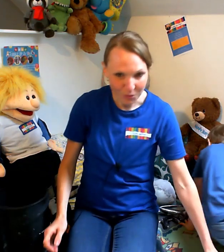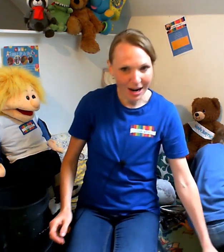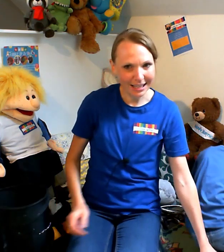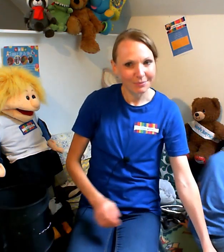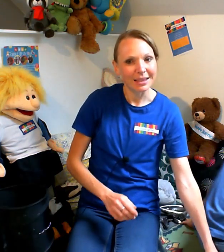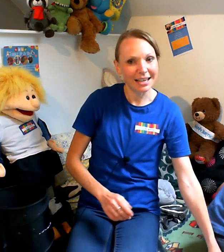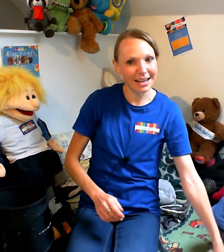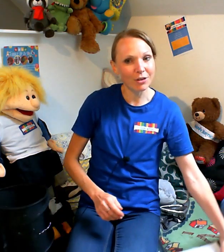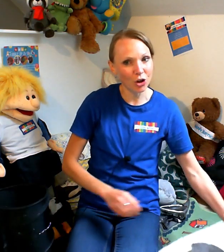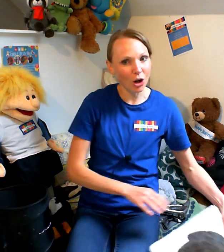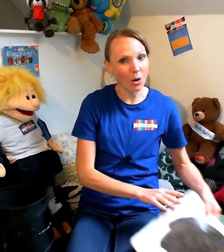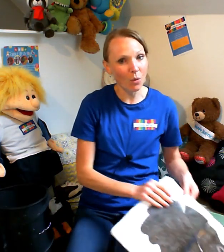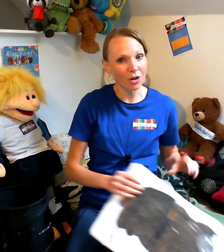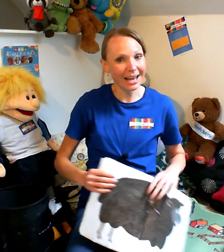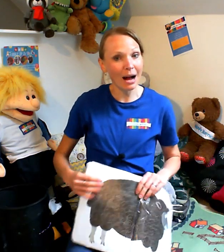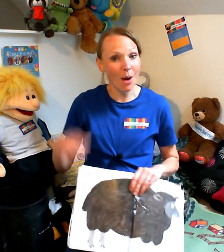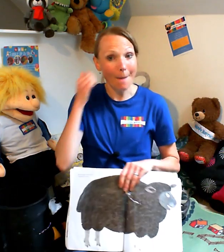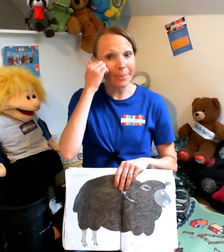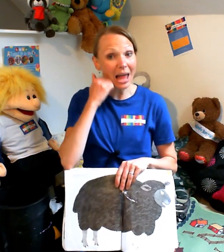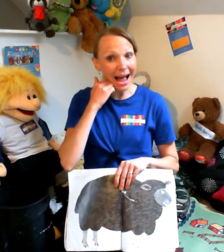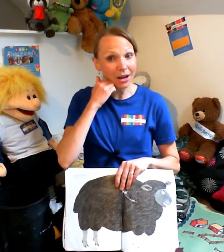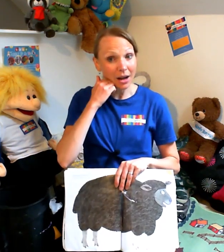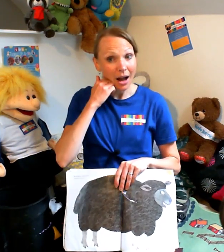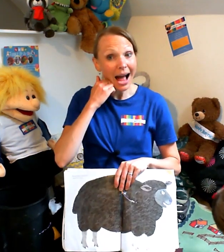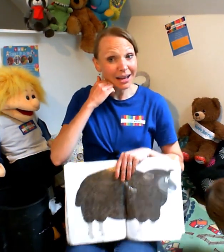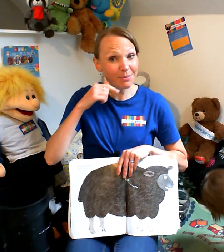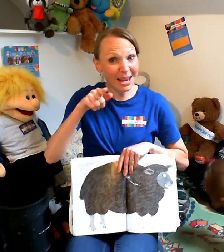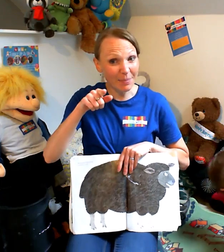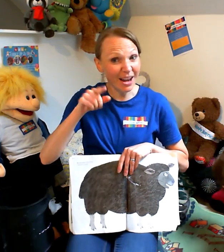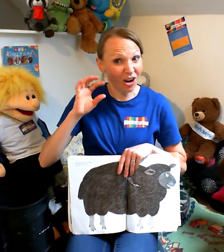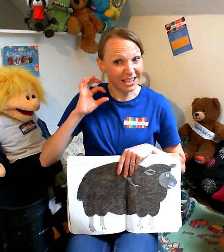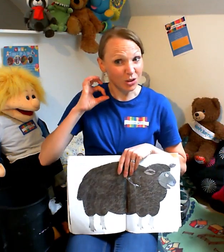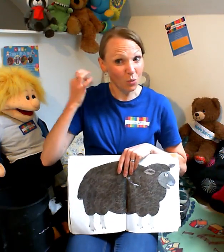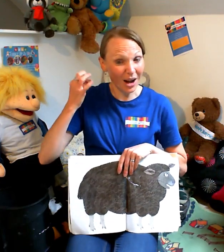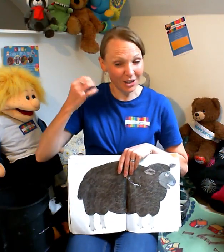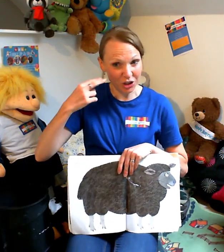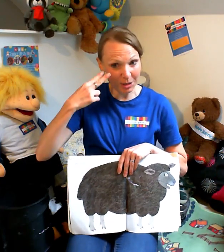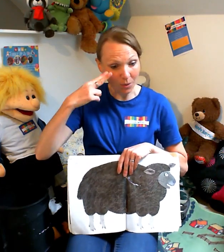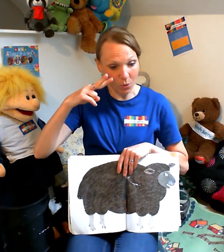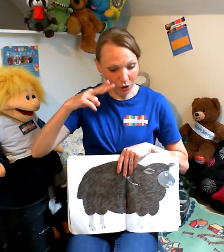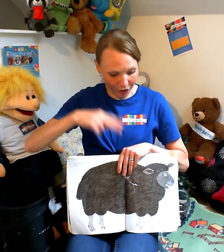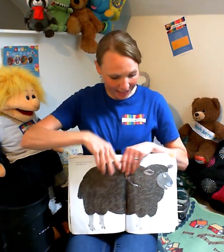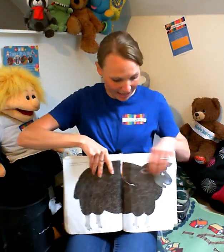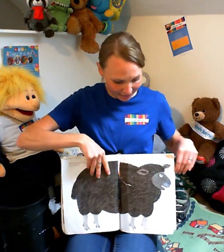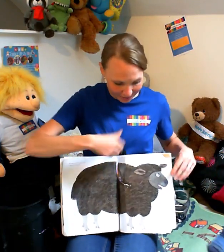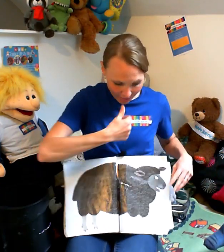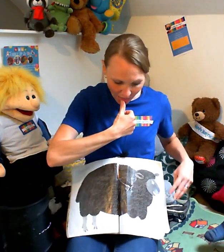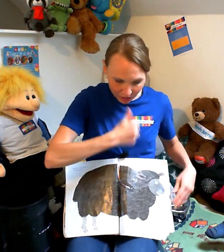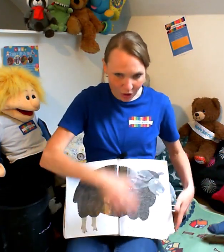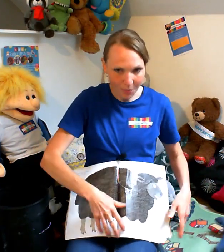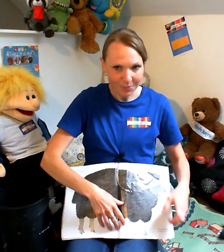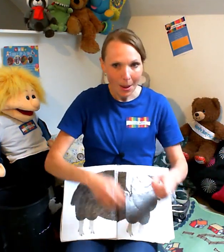Right, let's have a look at what our black and maybe our little white sheep were looking at. So,